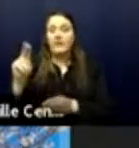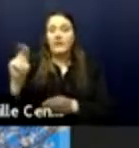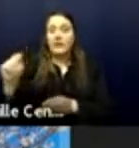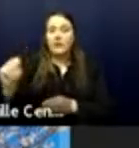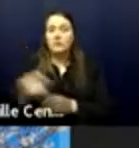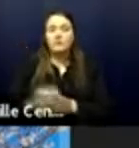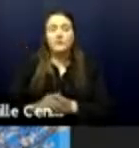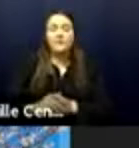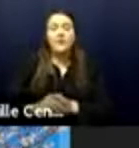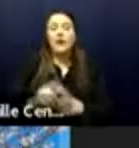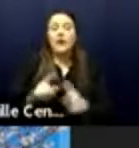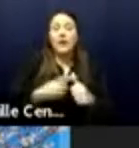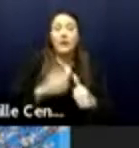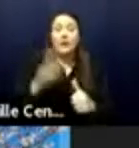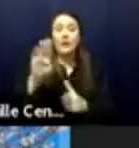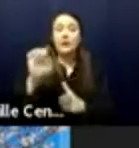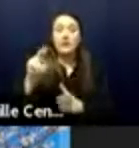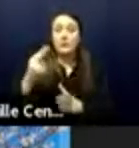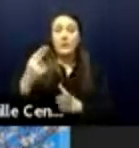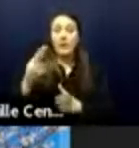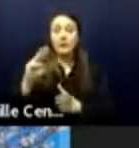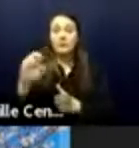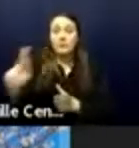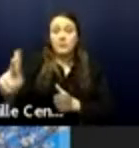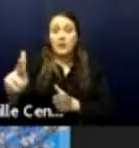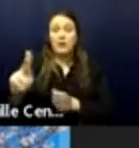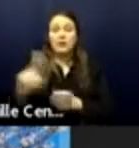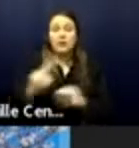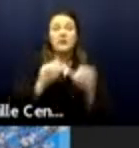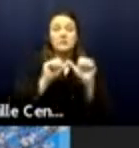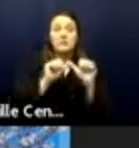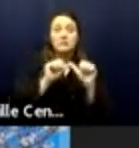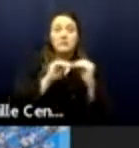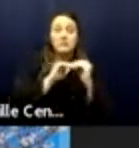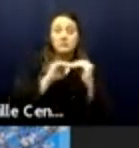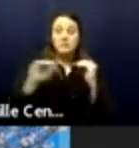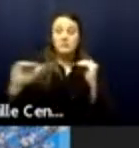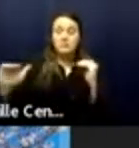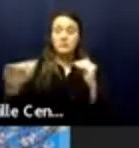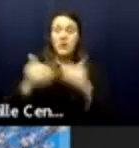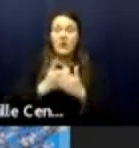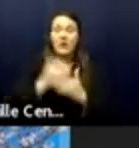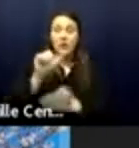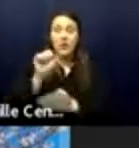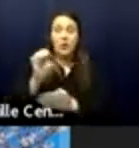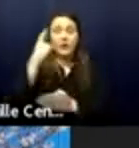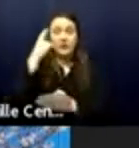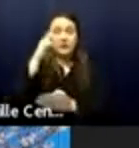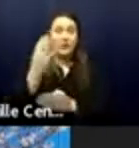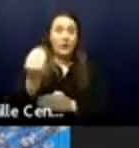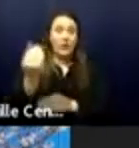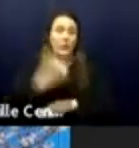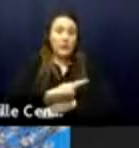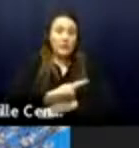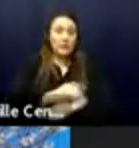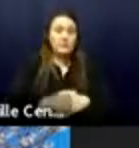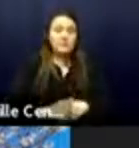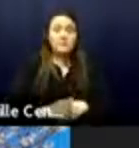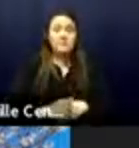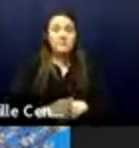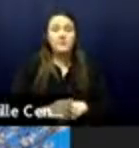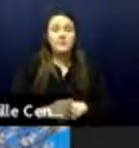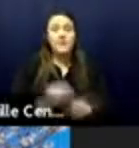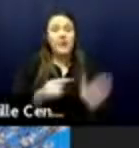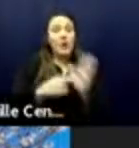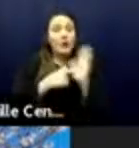Moving to the first benchmark, sustained reduction or stability in new cases for 14 days. To